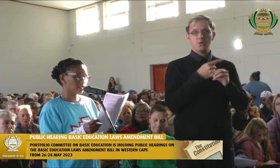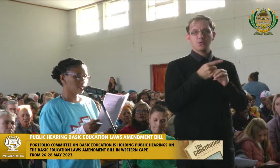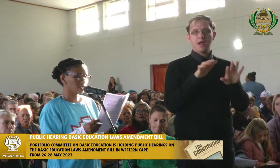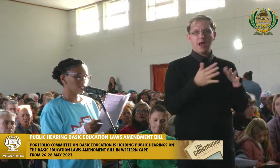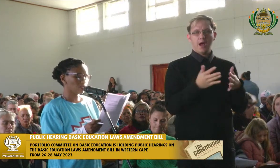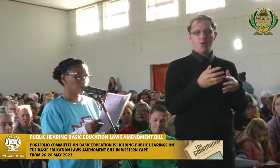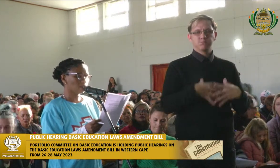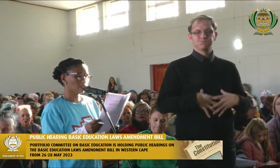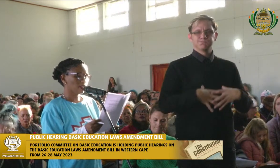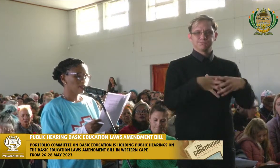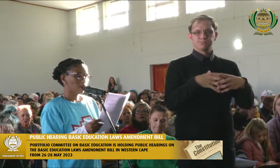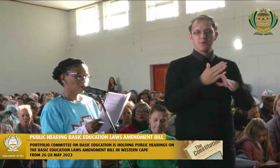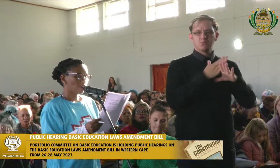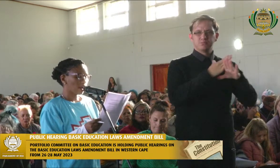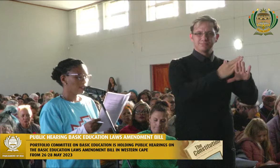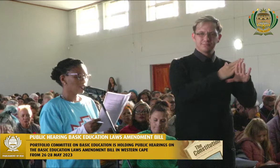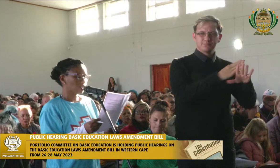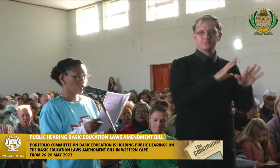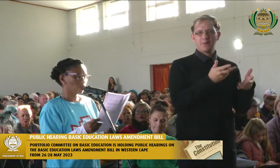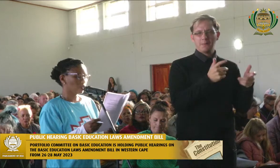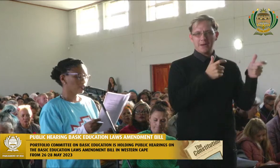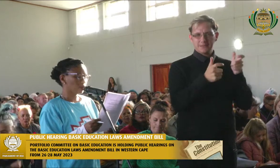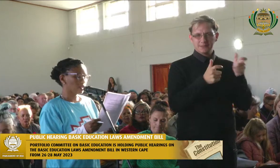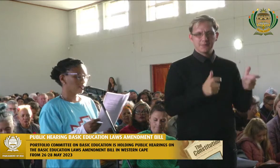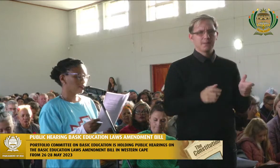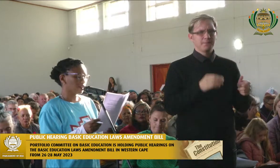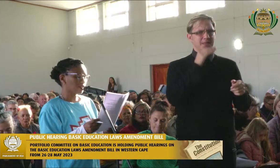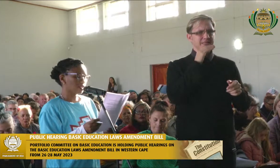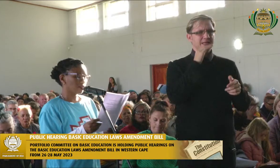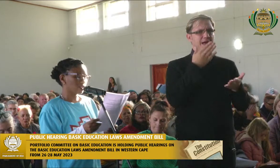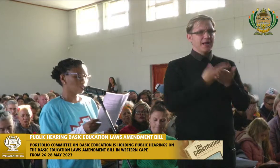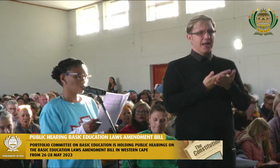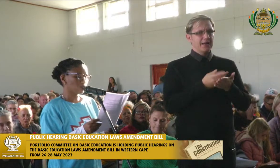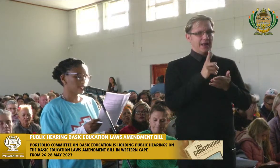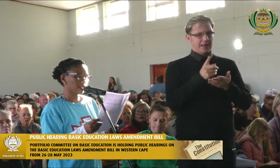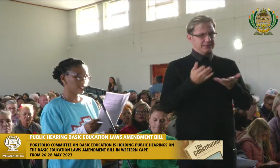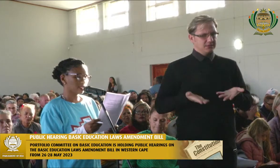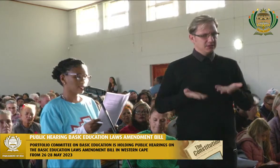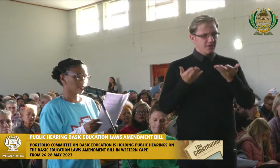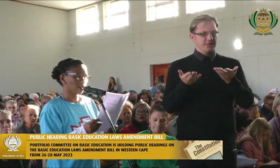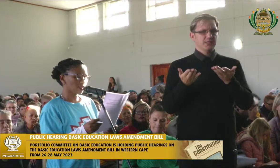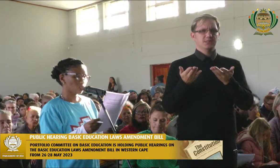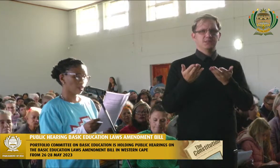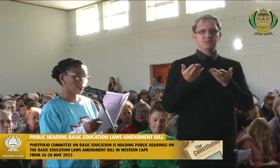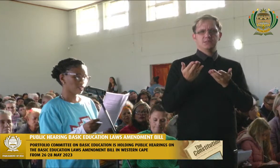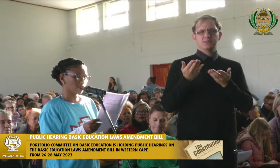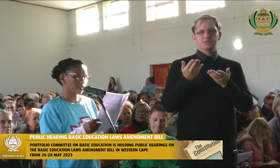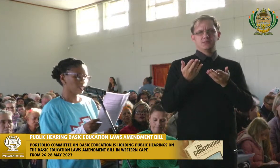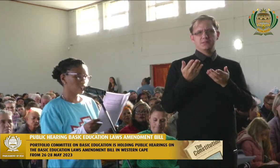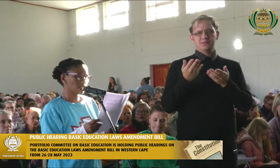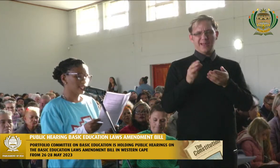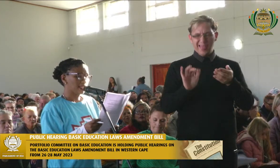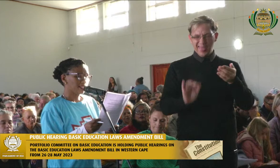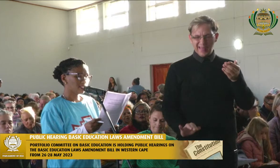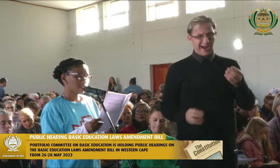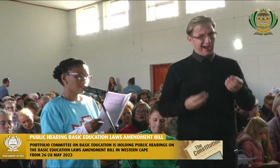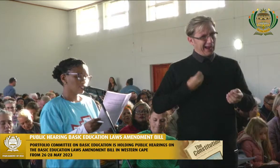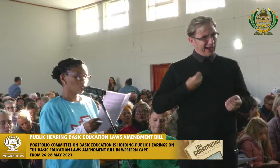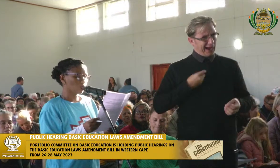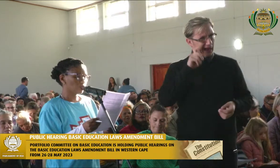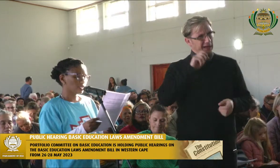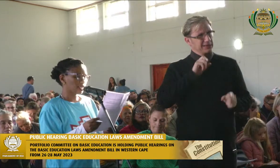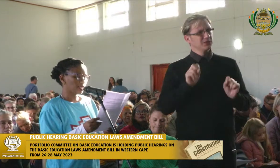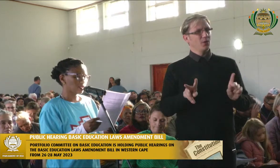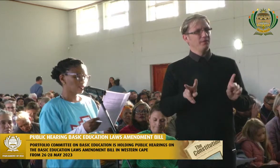learner pregnancies is about providing sexual reproductive health services to learners as young as 12 years of age. This